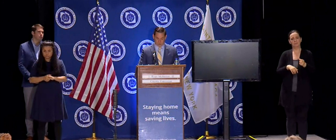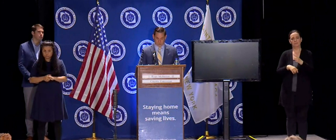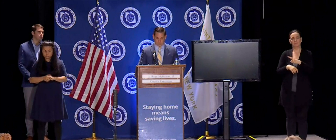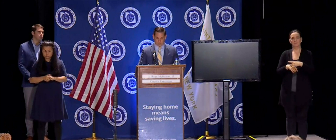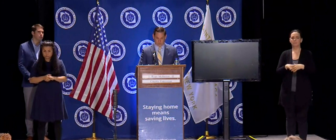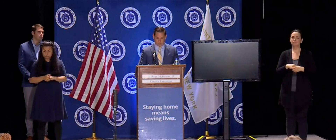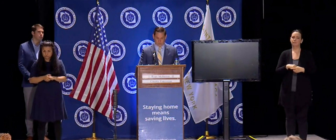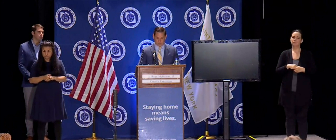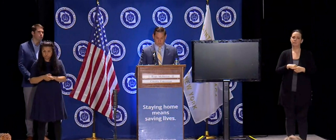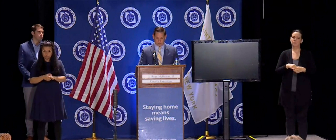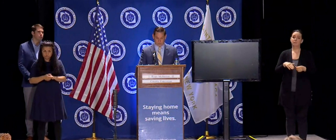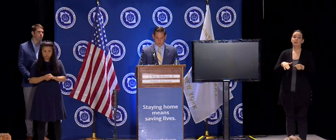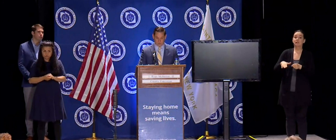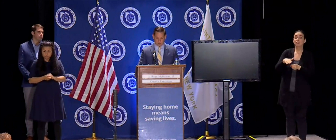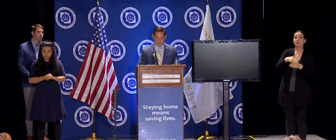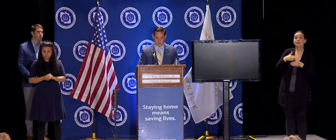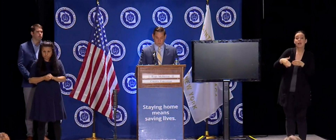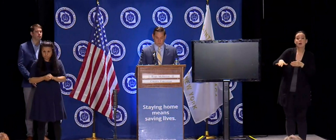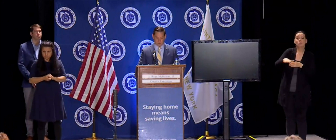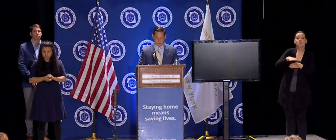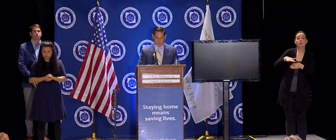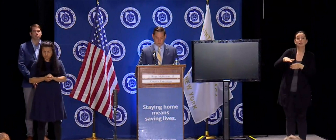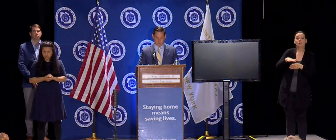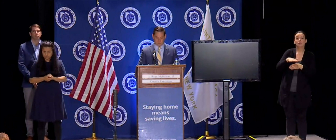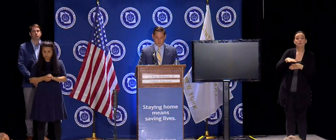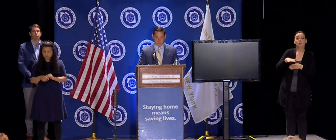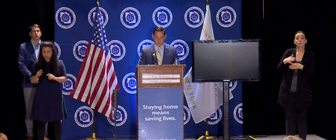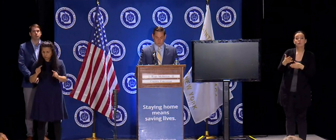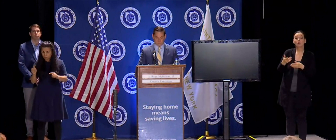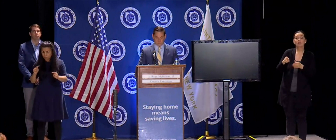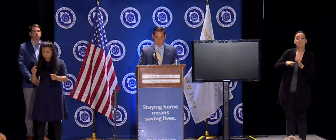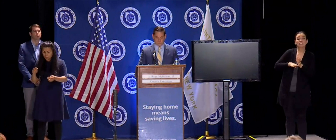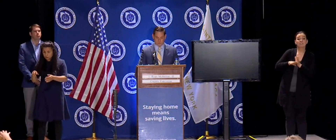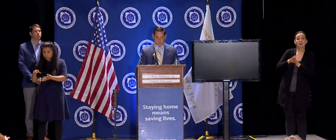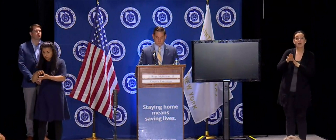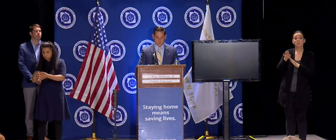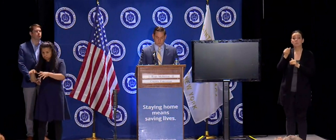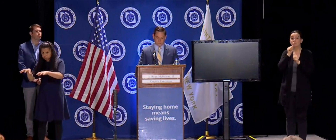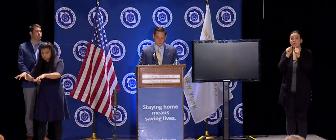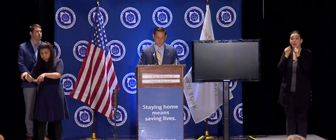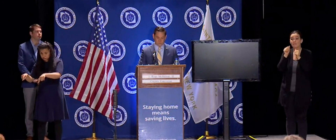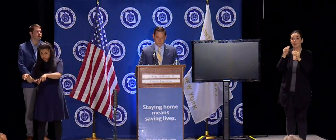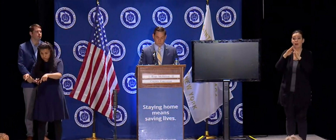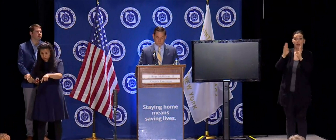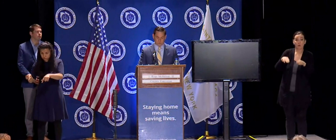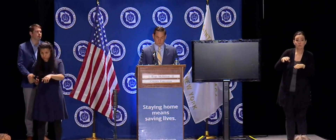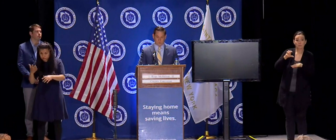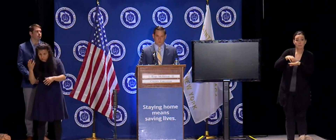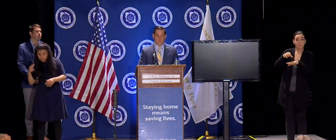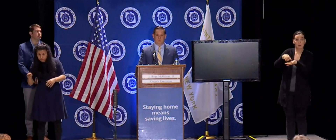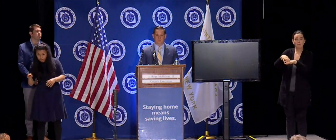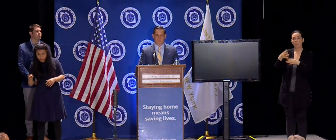What can happen next to the neighborhood? Do you see more residential development down the road? Do you see more commercial development to